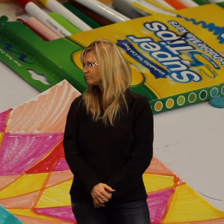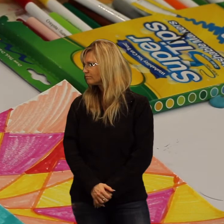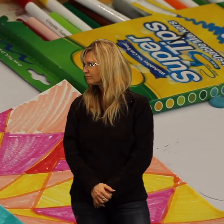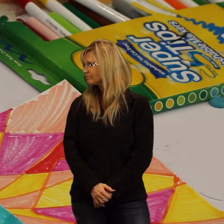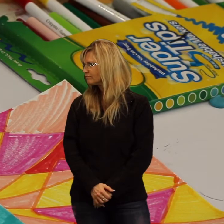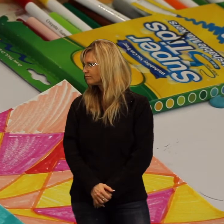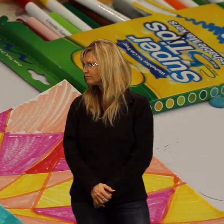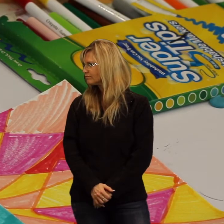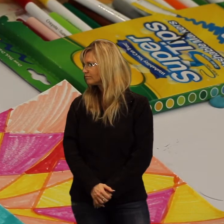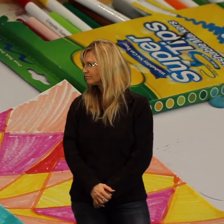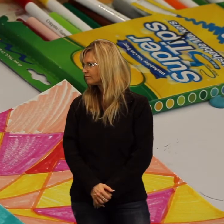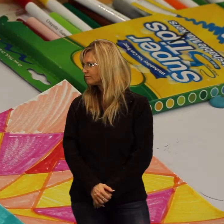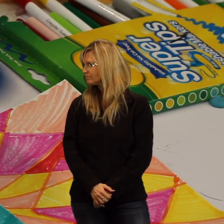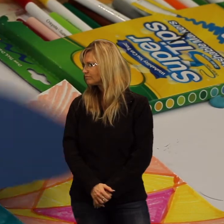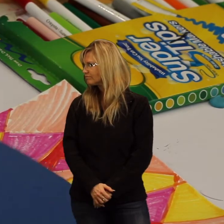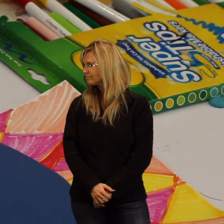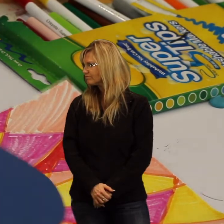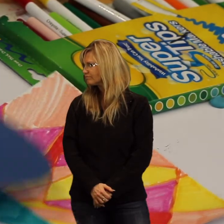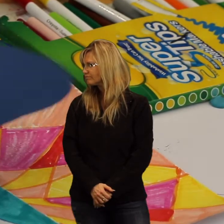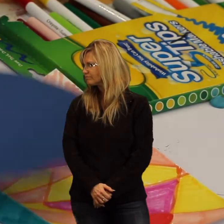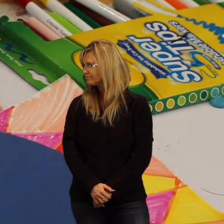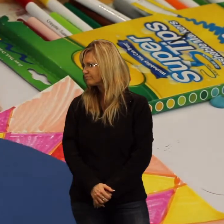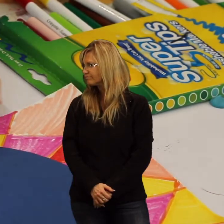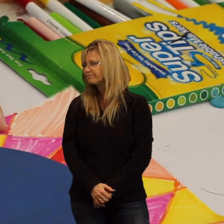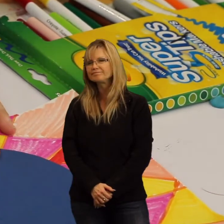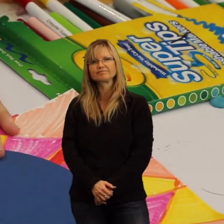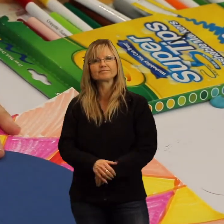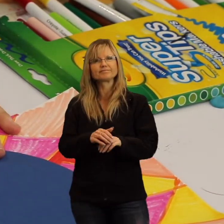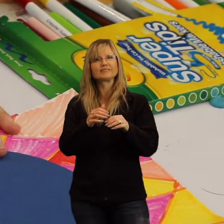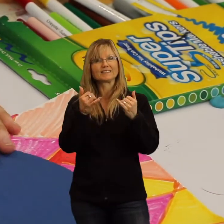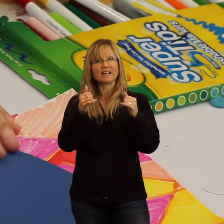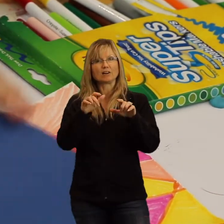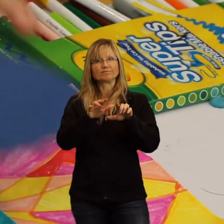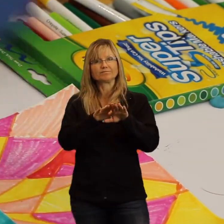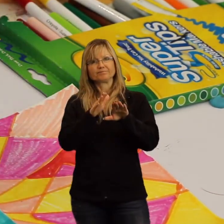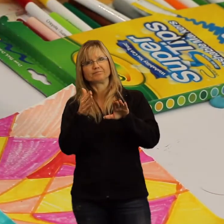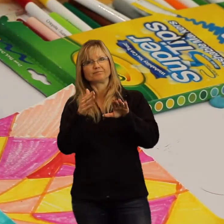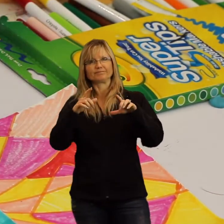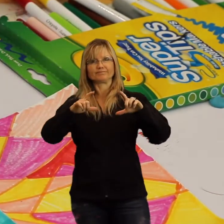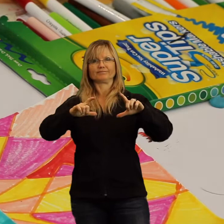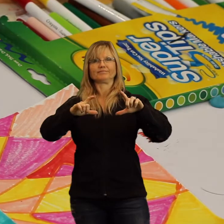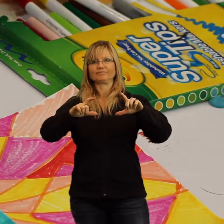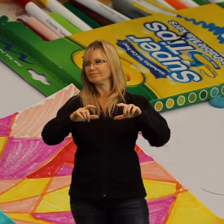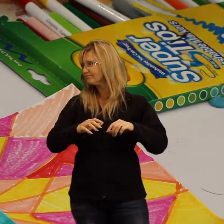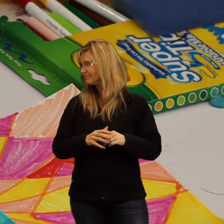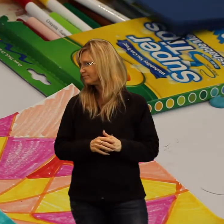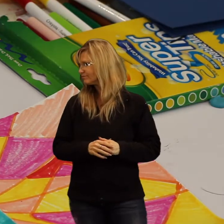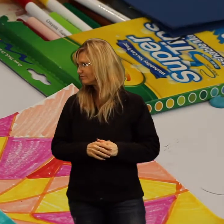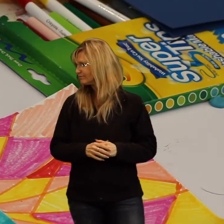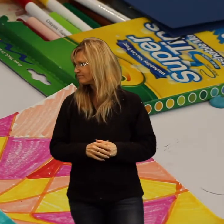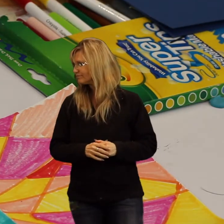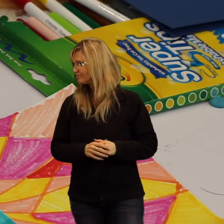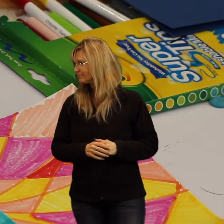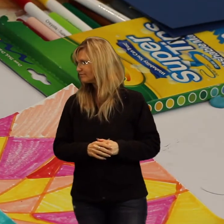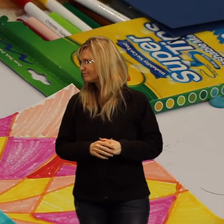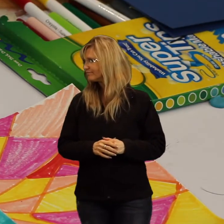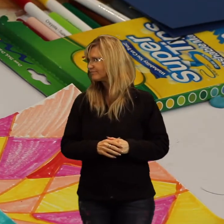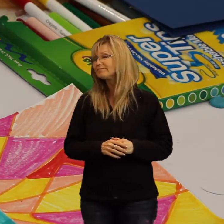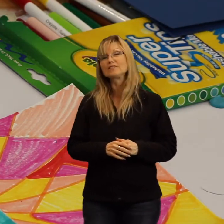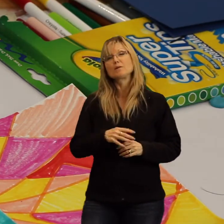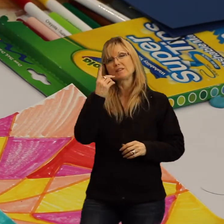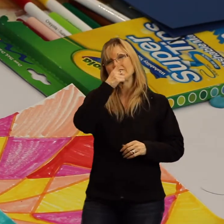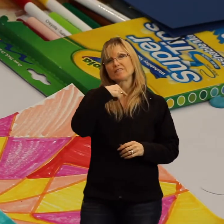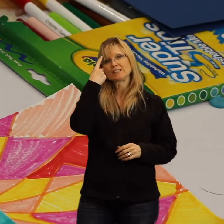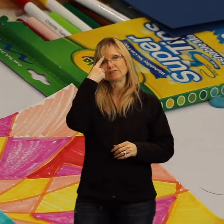And you'll have your circle. So for this part, this will be the face of both your